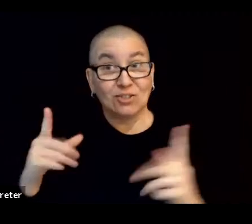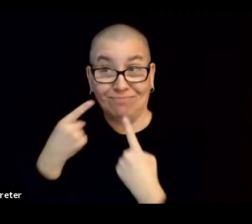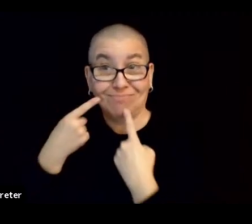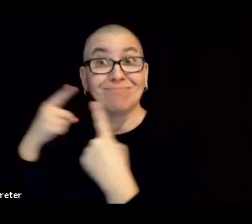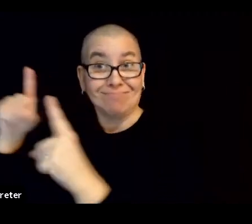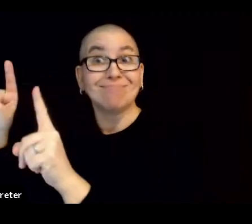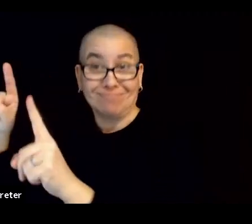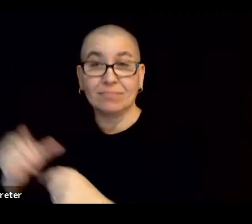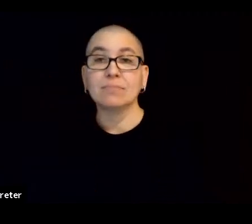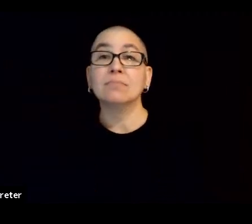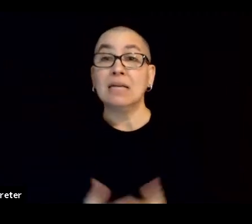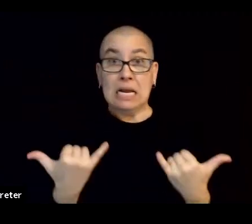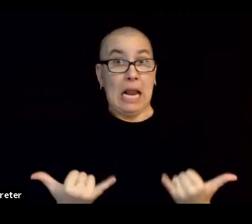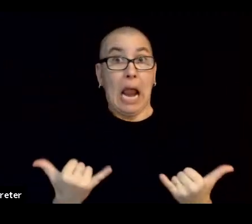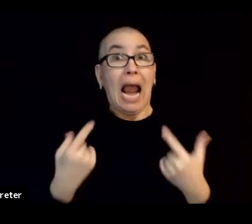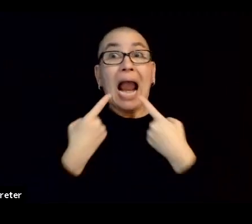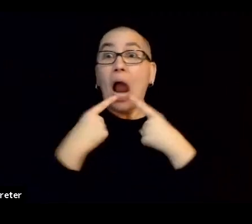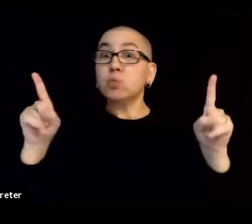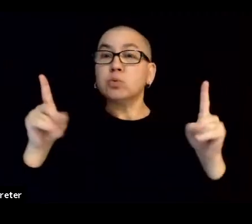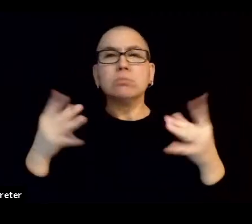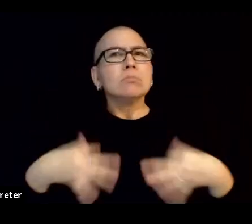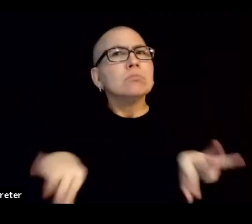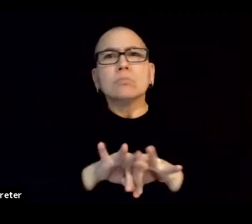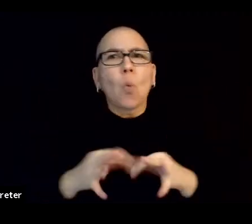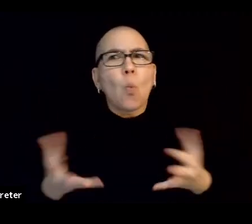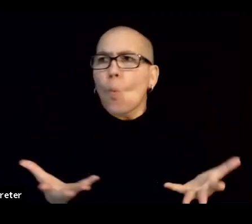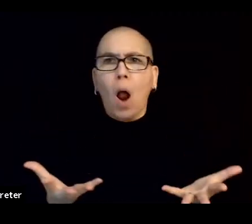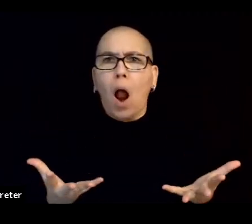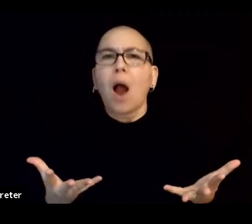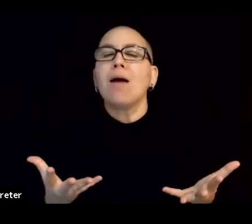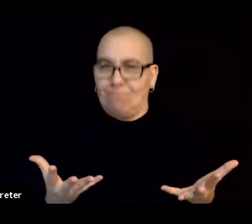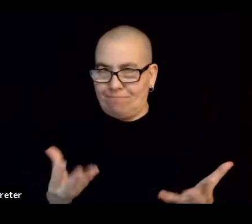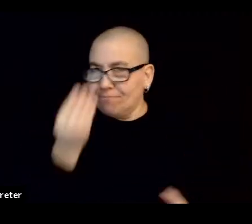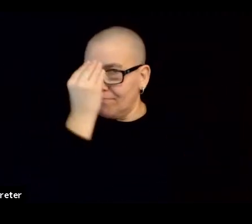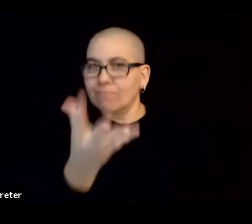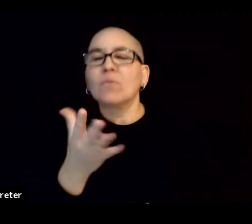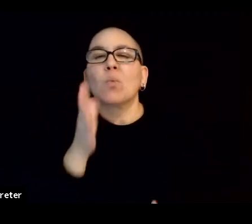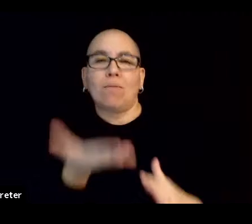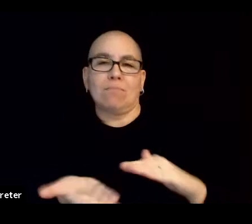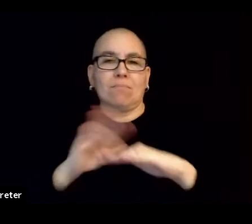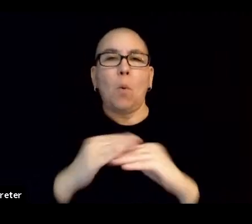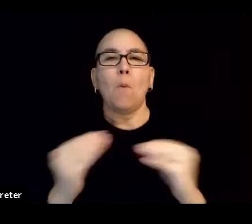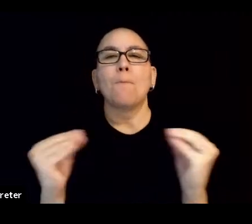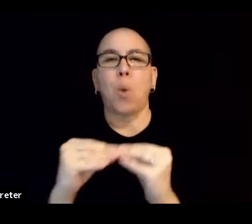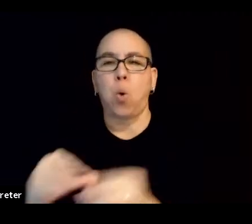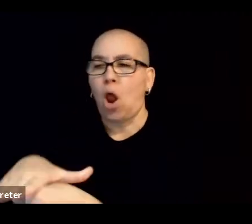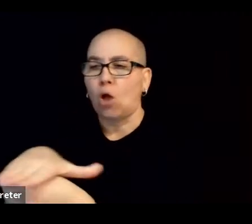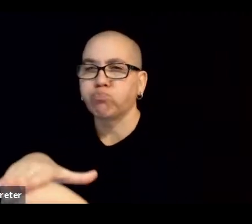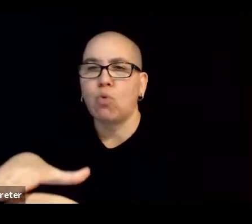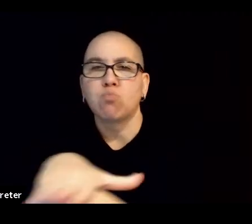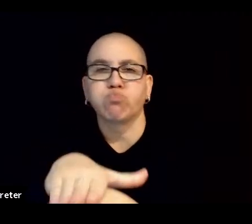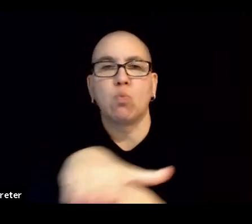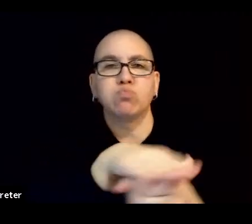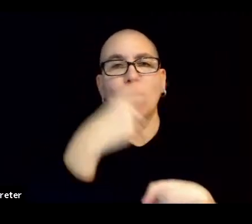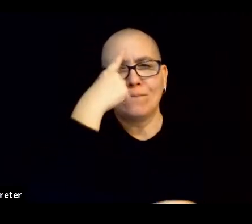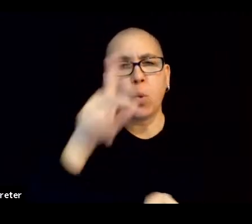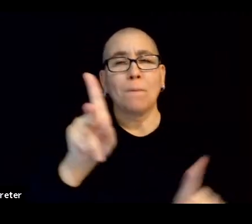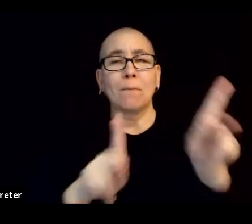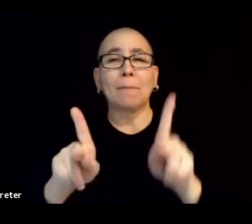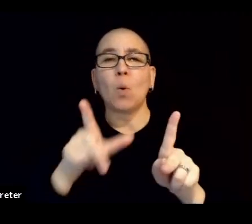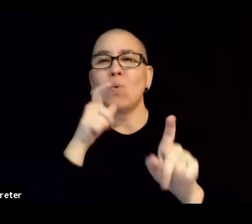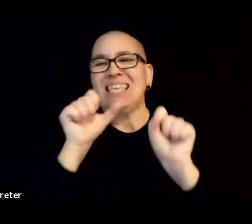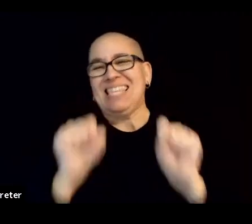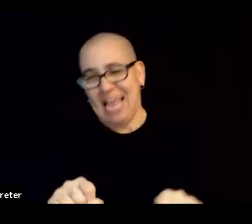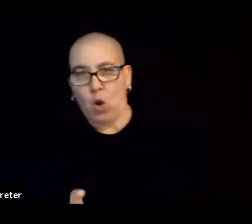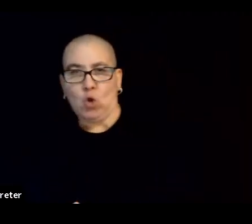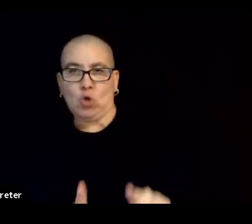additional points of access for vaccine, and that's a good thing. Our health systems must focus on vaccinating